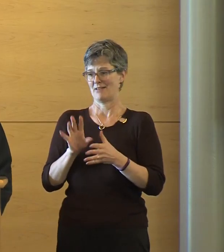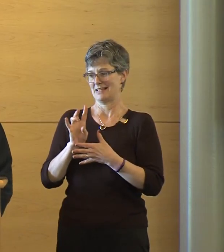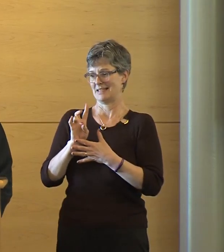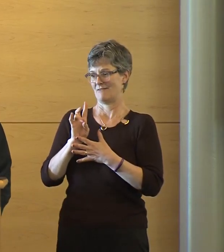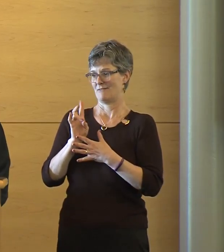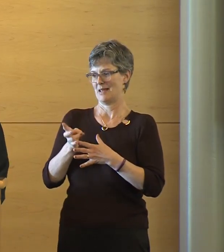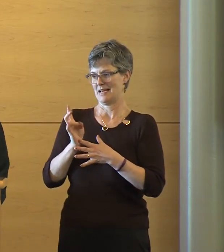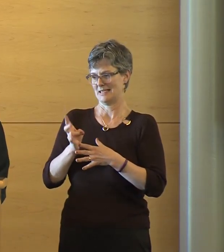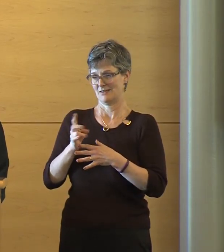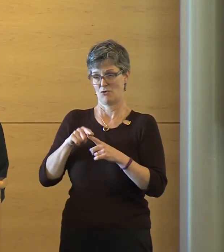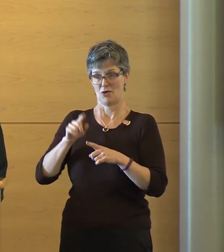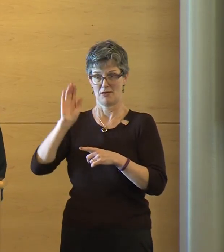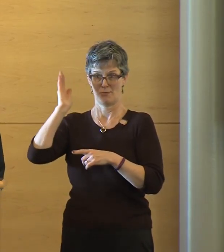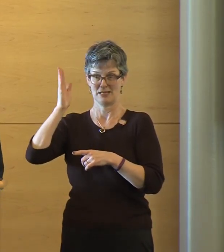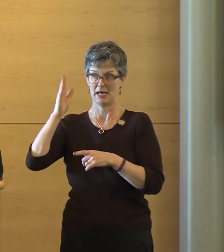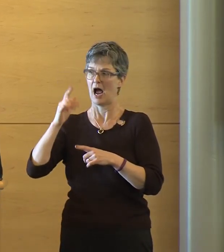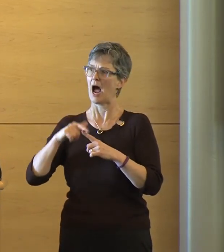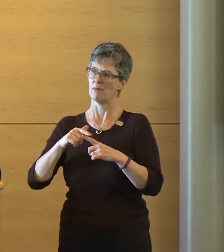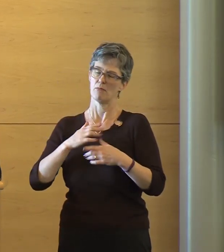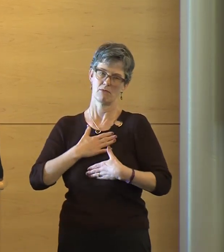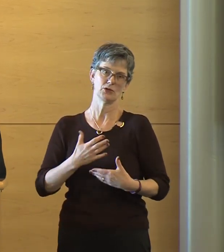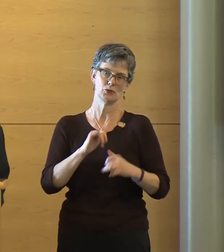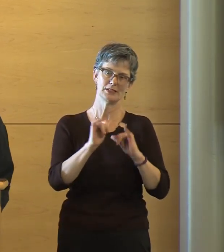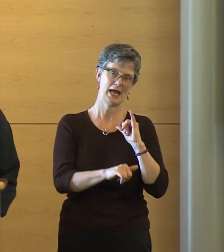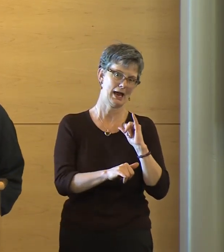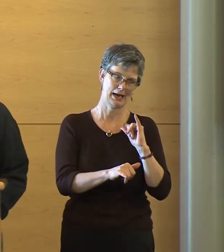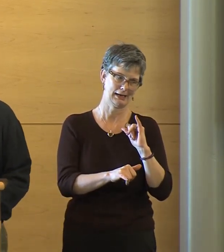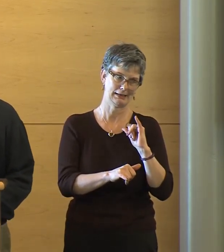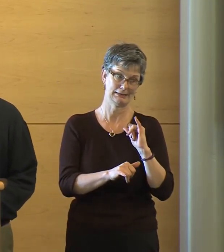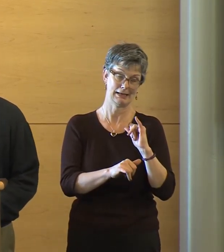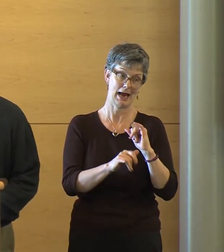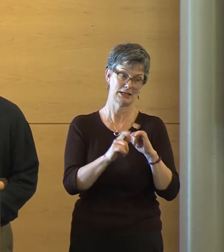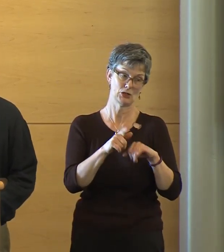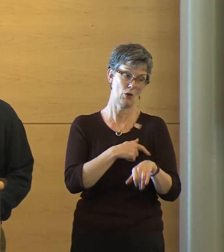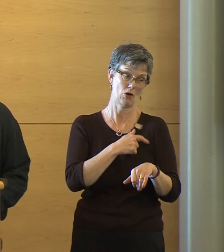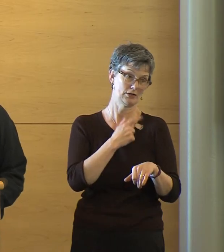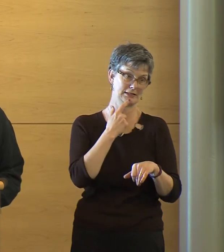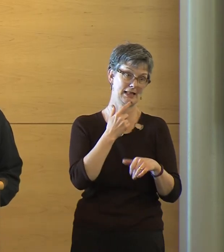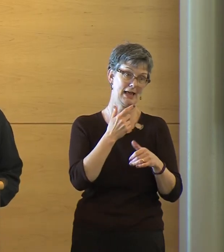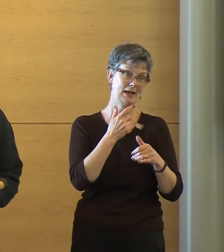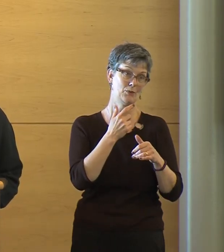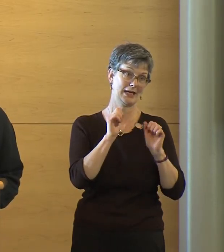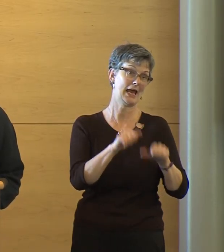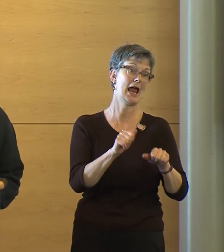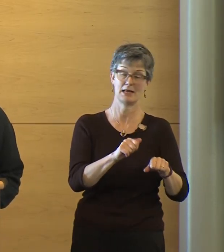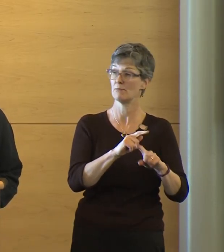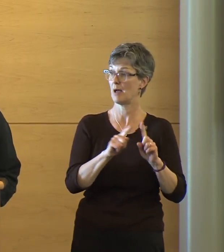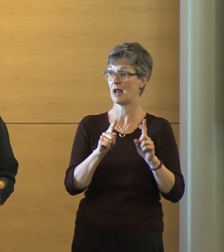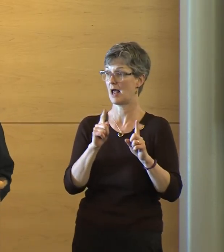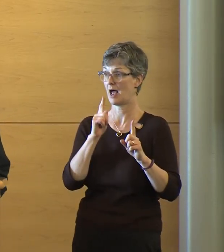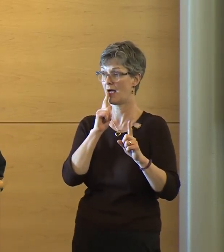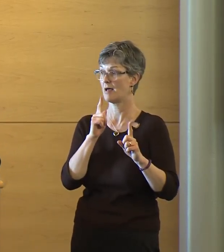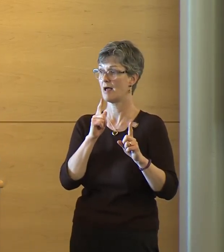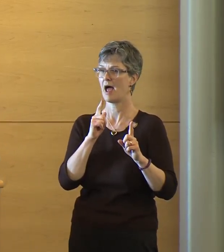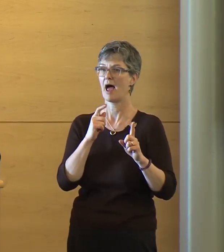I think. And feel free to take a few extra and spread them around, spread the knowledge.